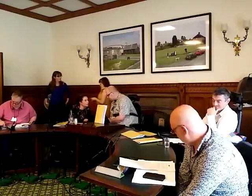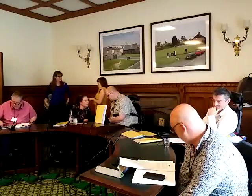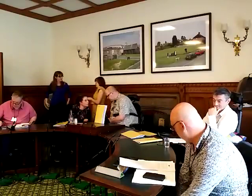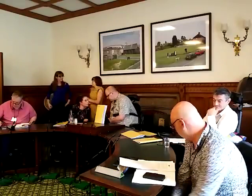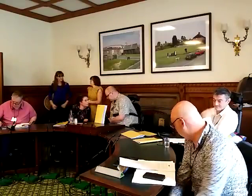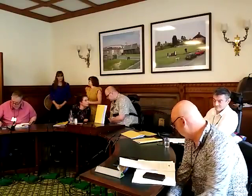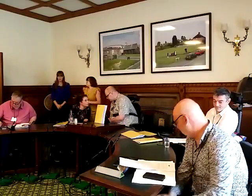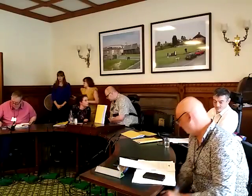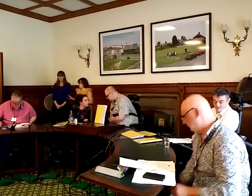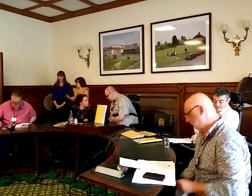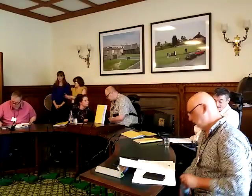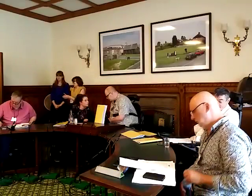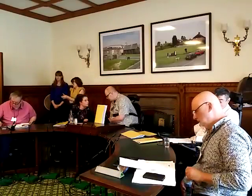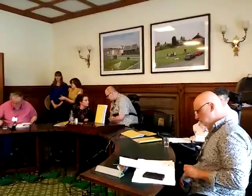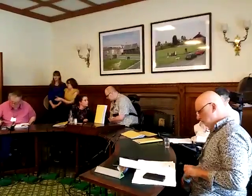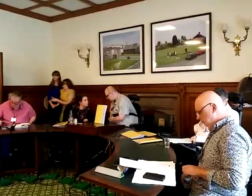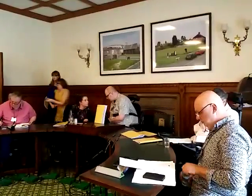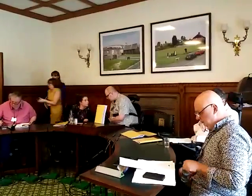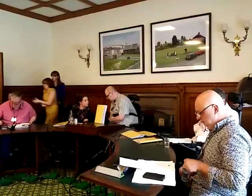It feels like plastic.